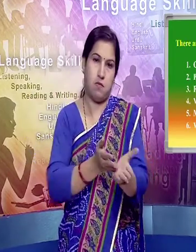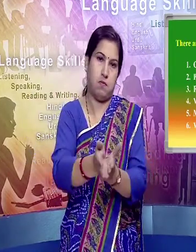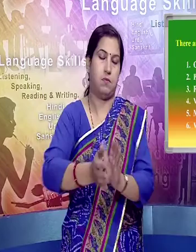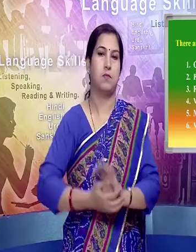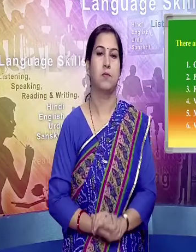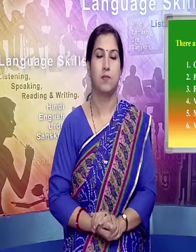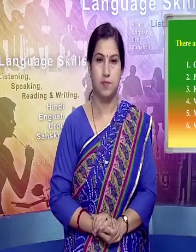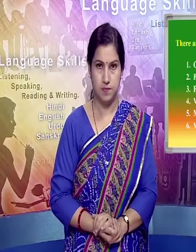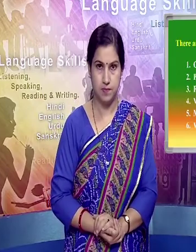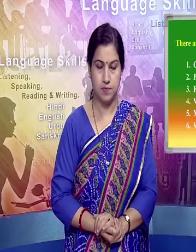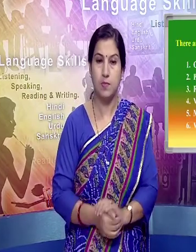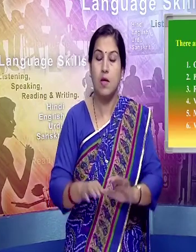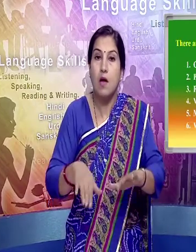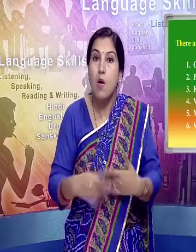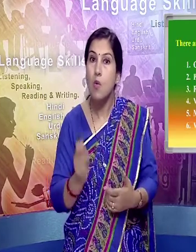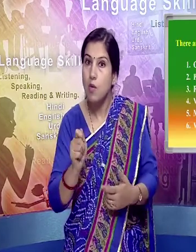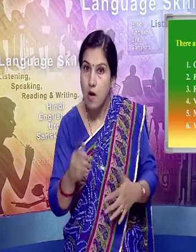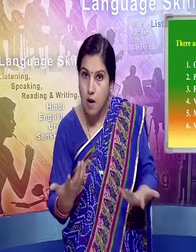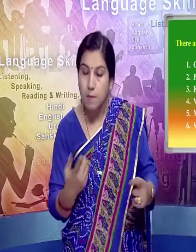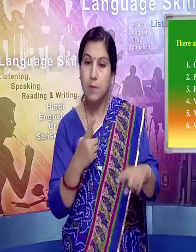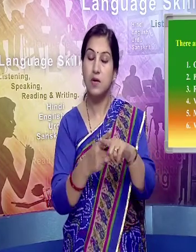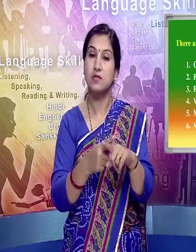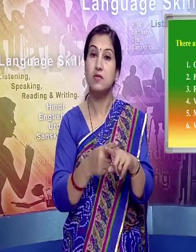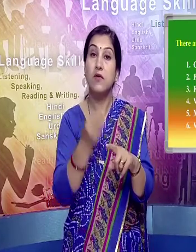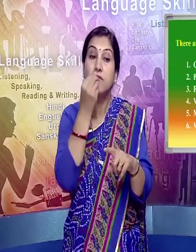about their functions and food sources also.